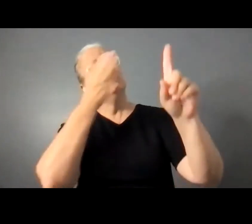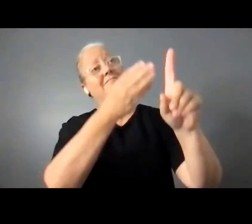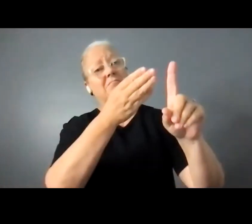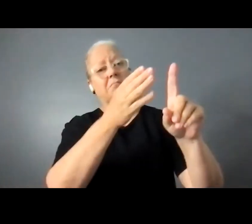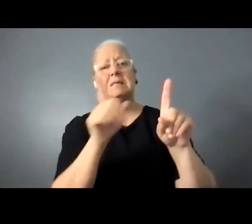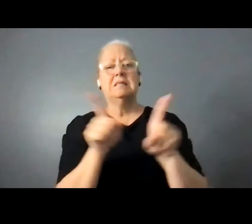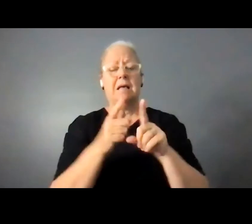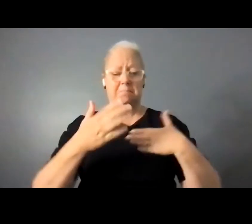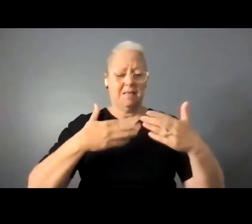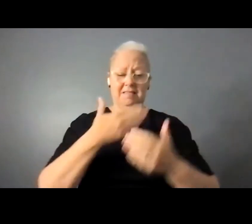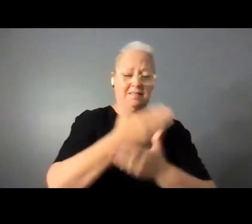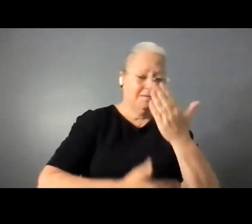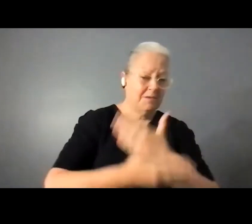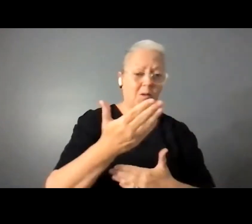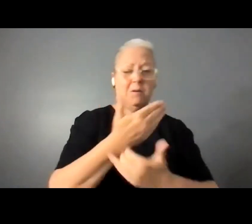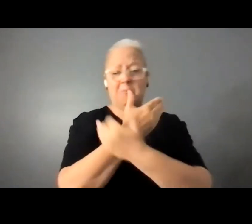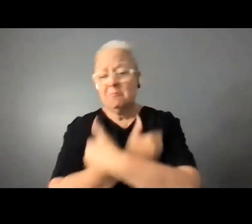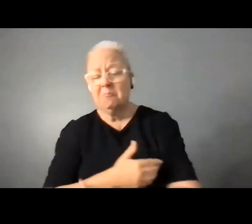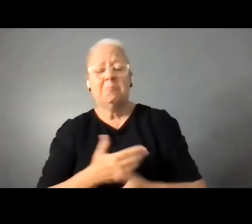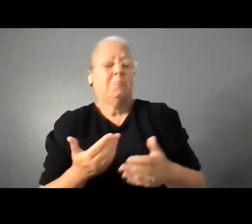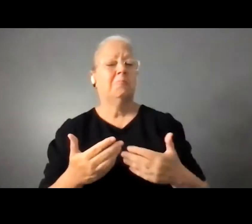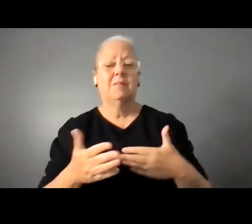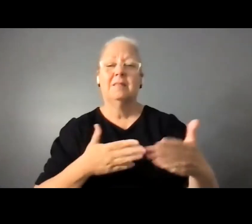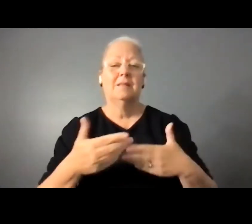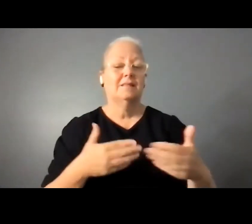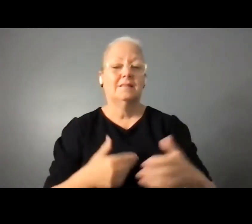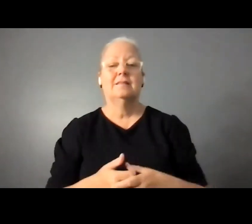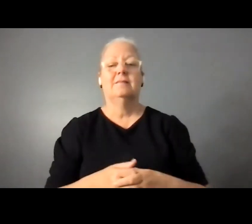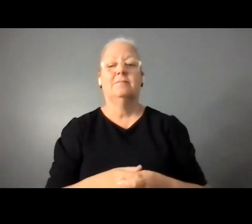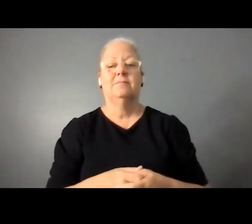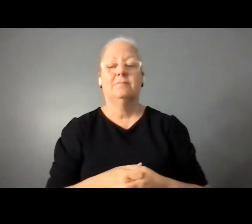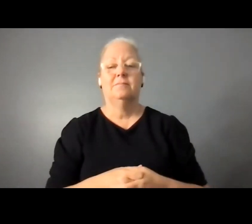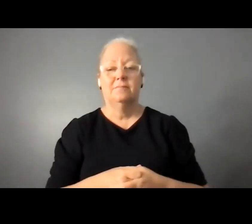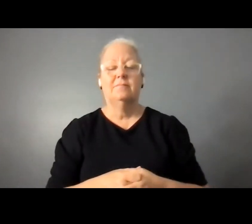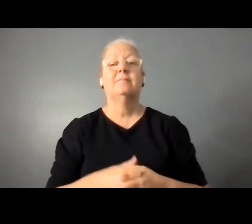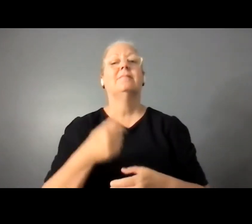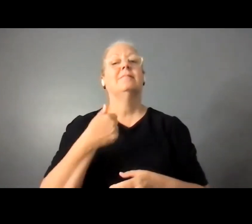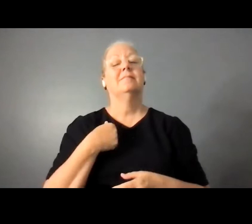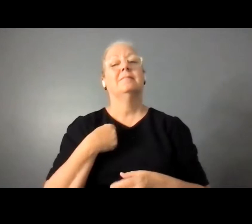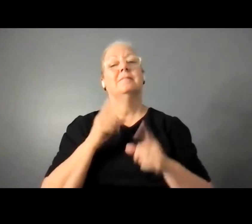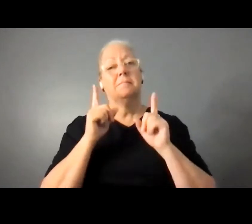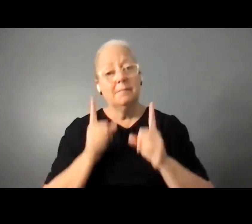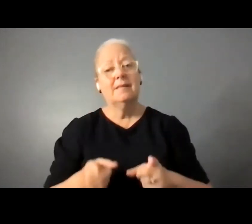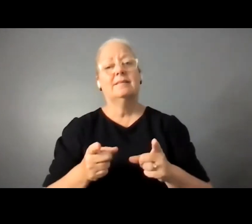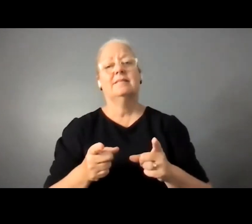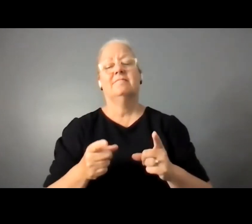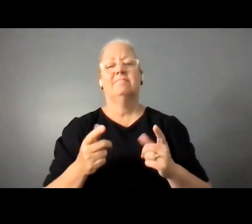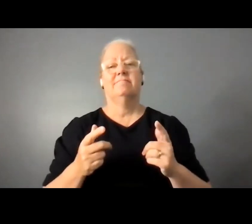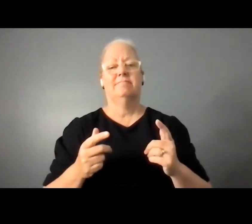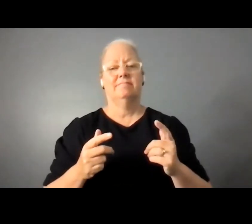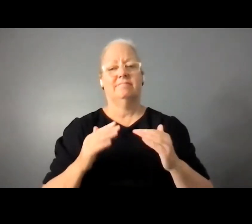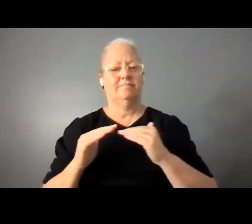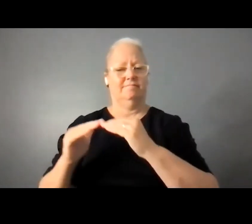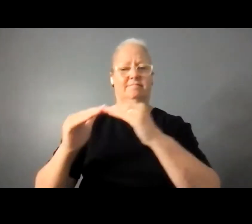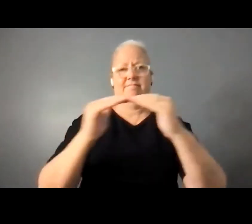nowadays, you know, the thing that need to be done is that we should be equally, all of us as a human